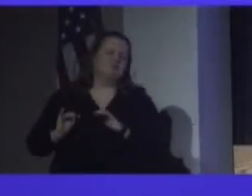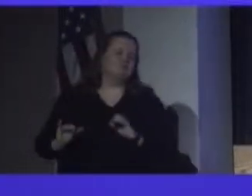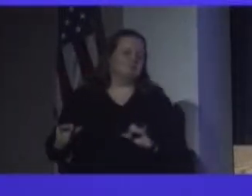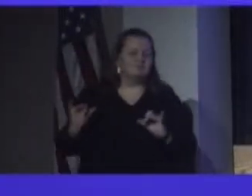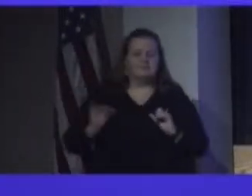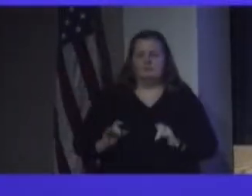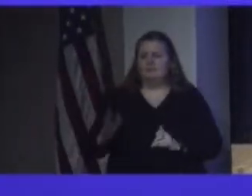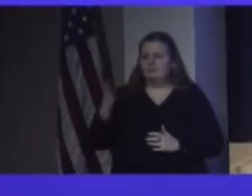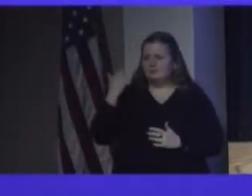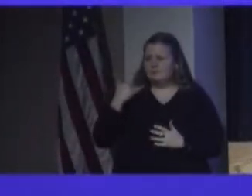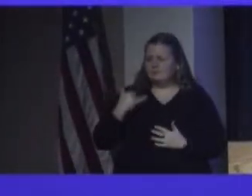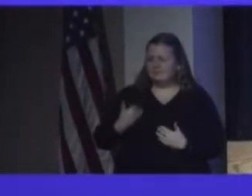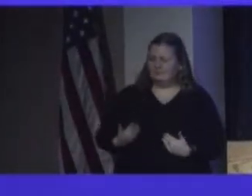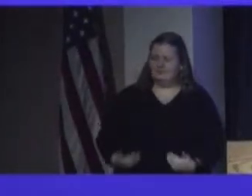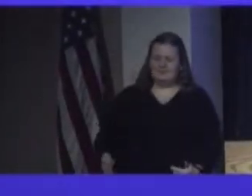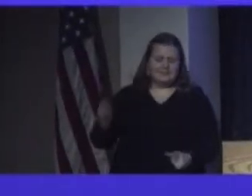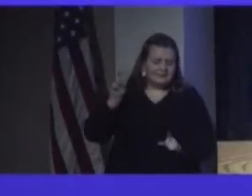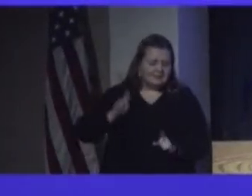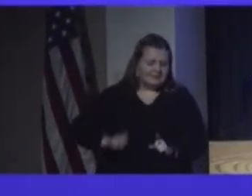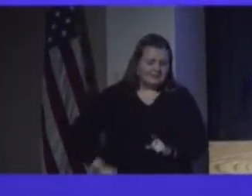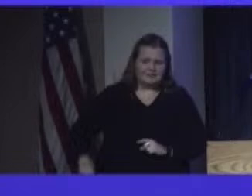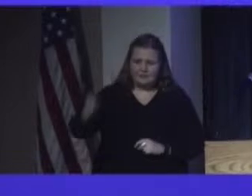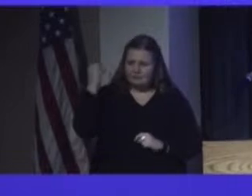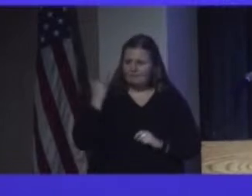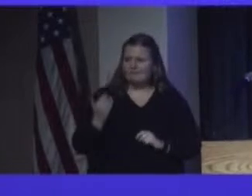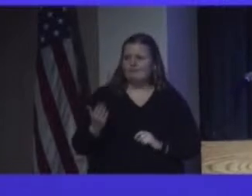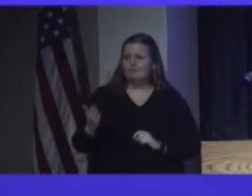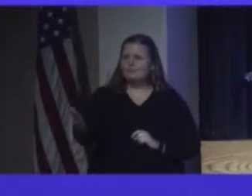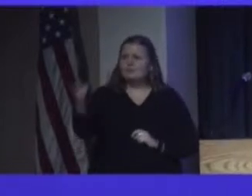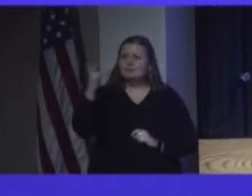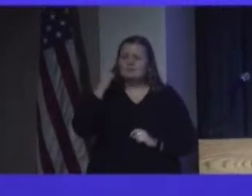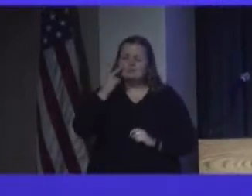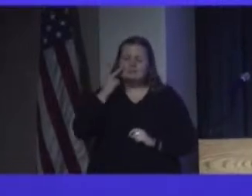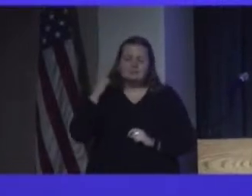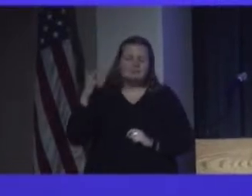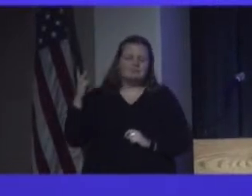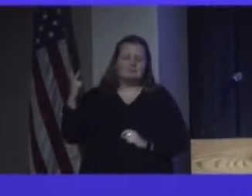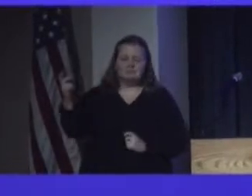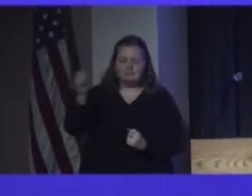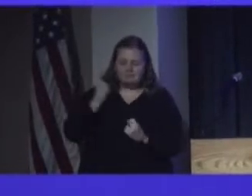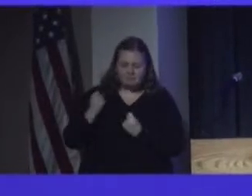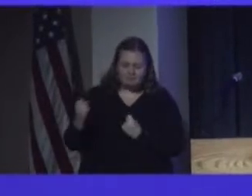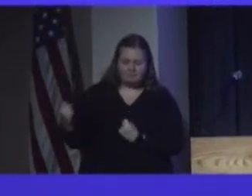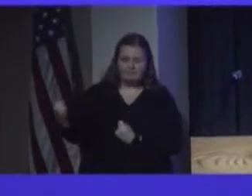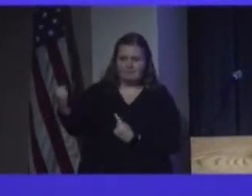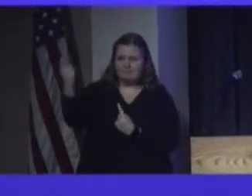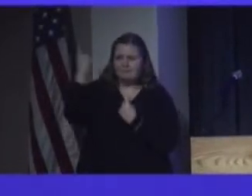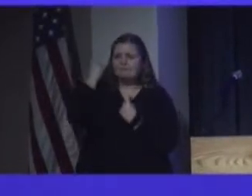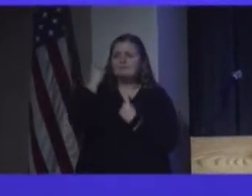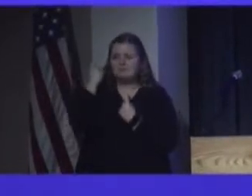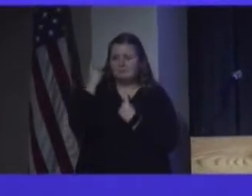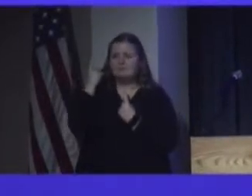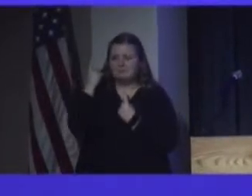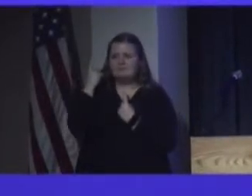broken. 'Cause I need you to see